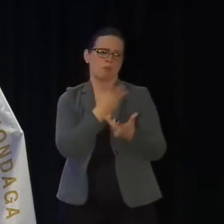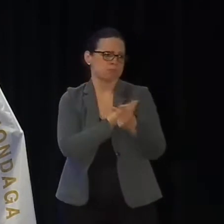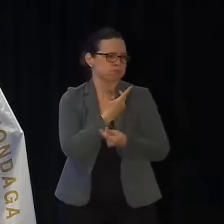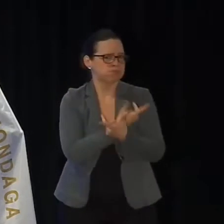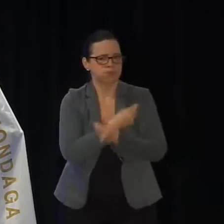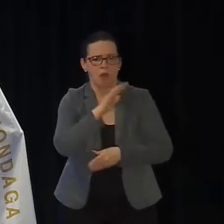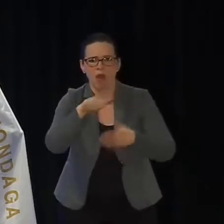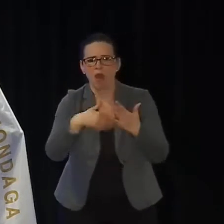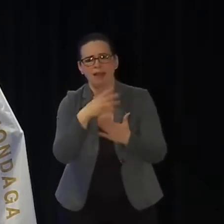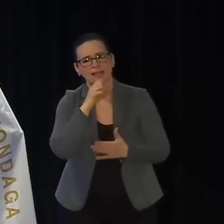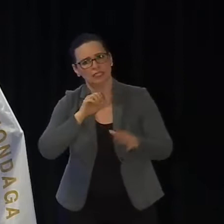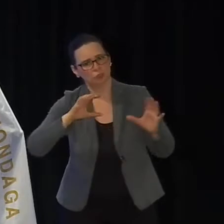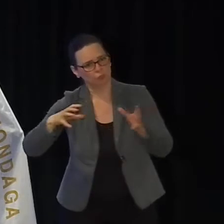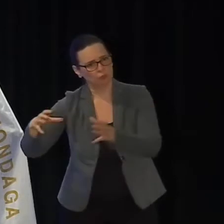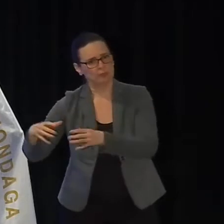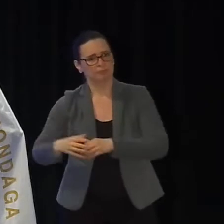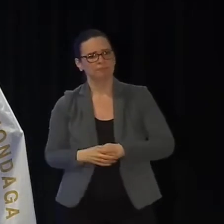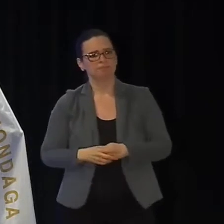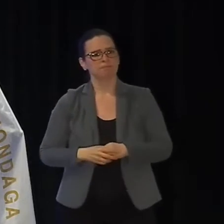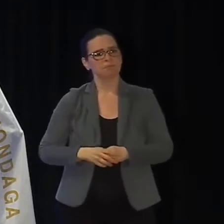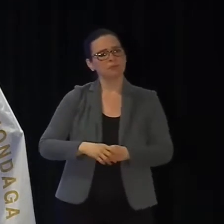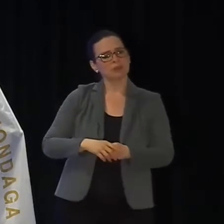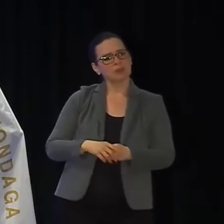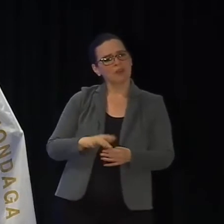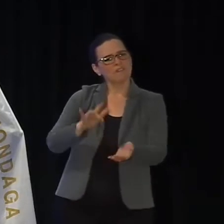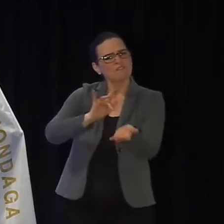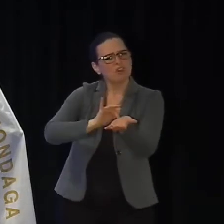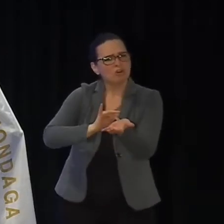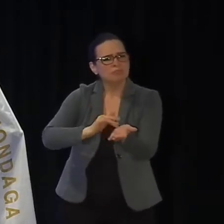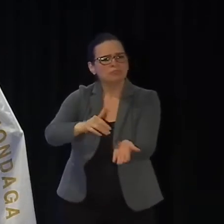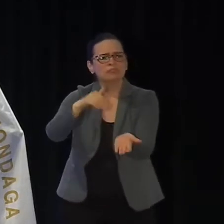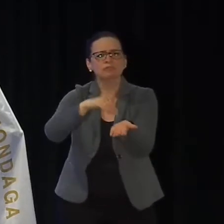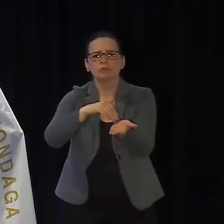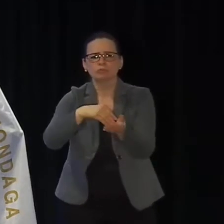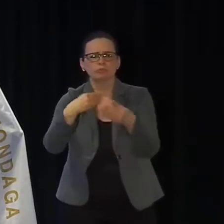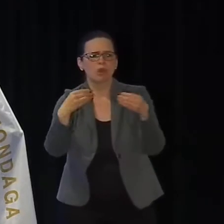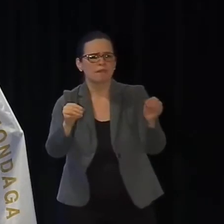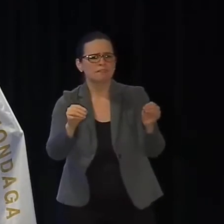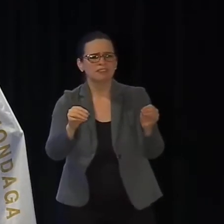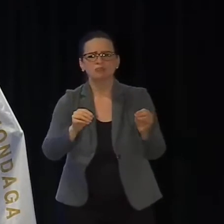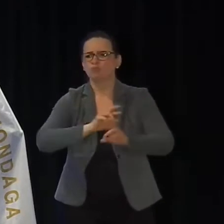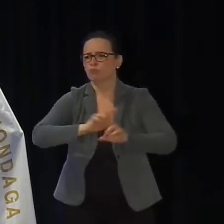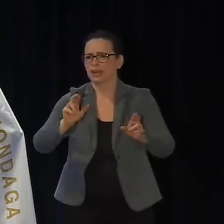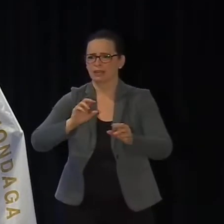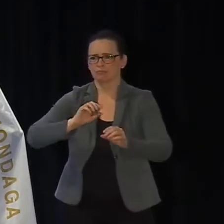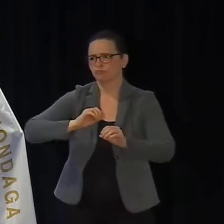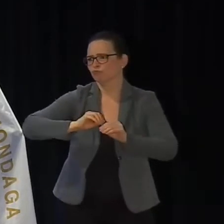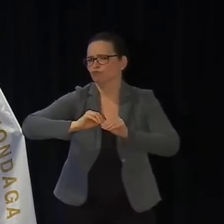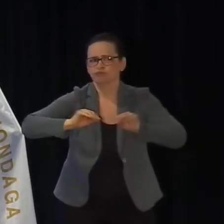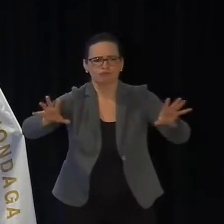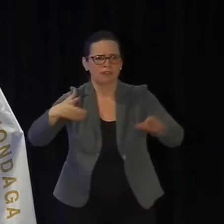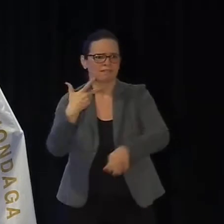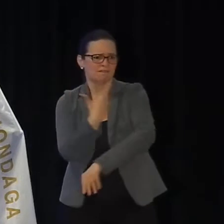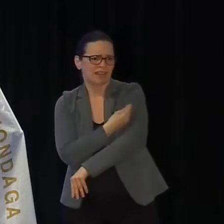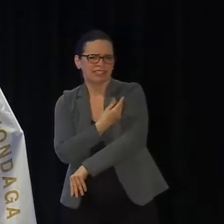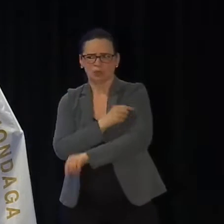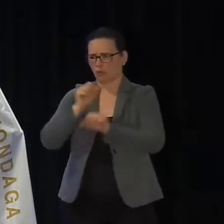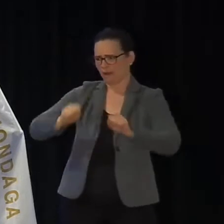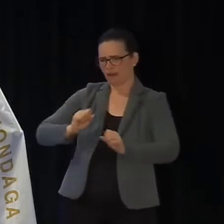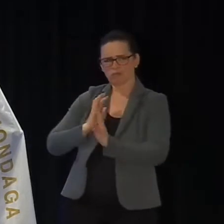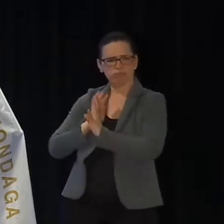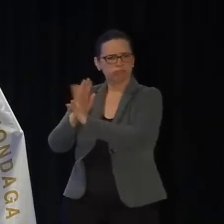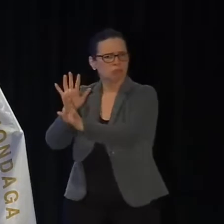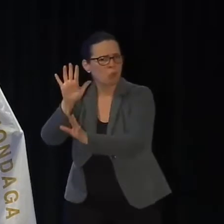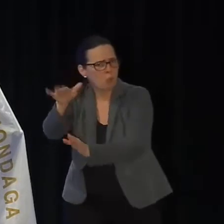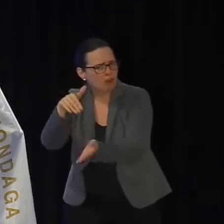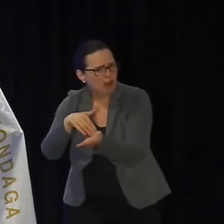your pharmacies and your doctor's offices have all started to get more vaccine now. And I think this week we probably